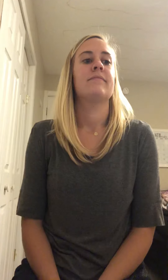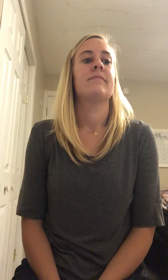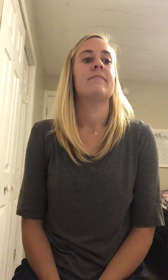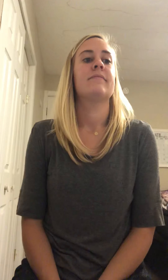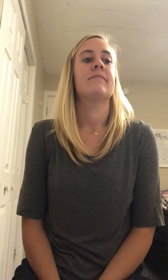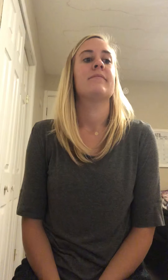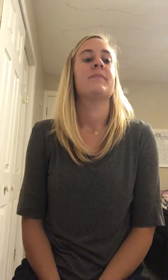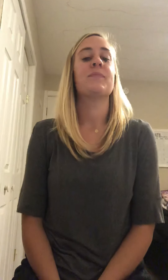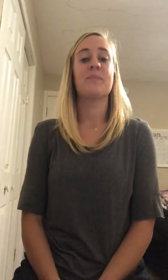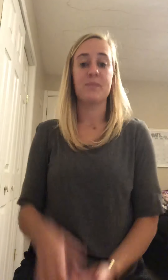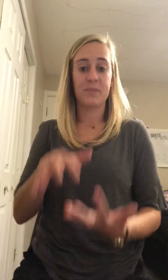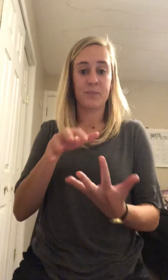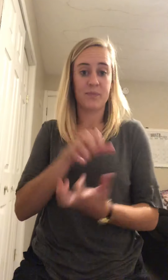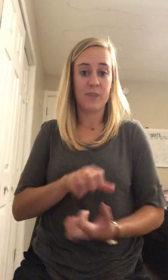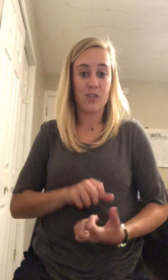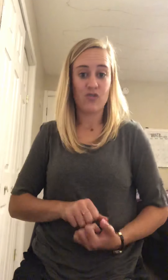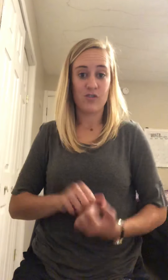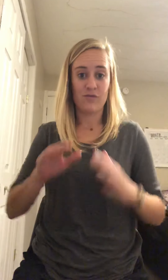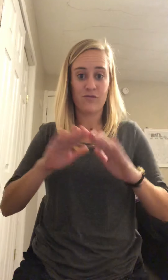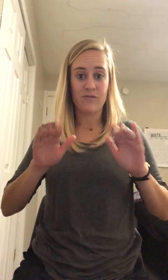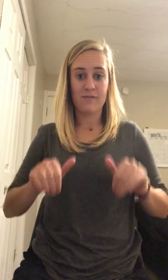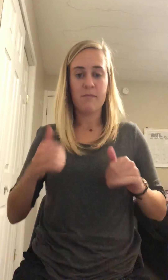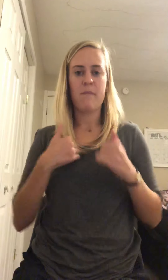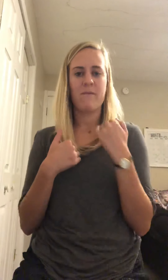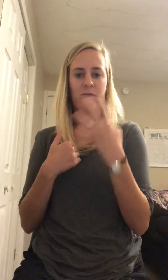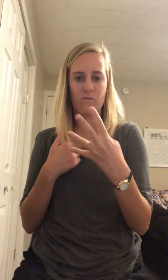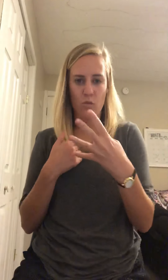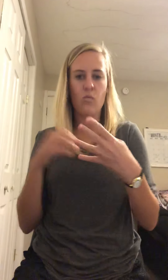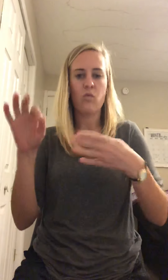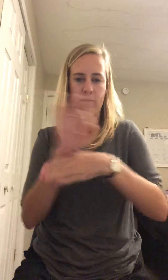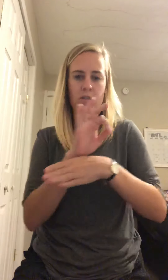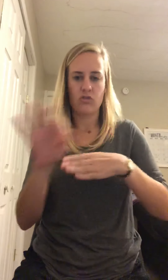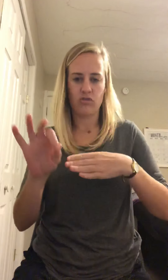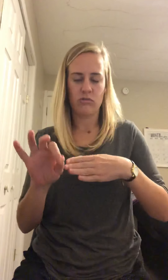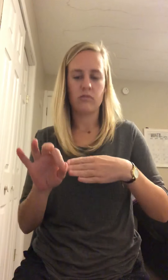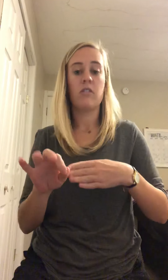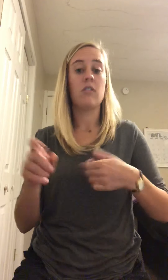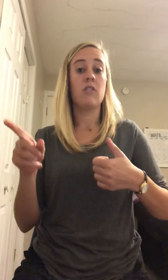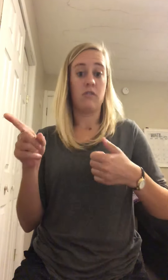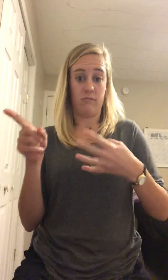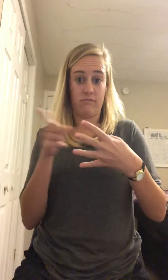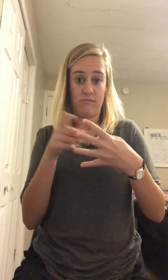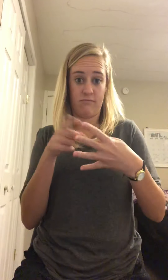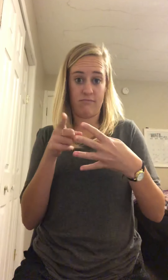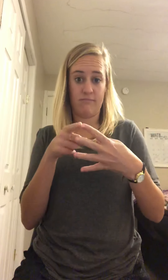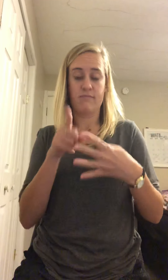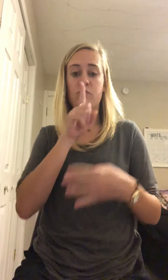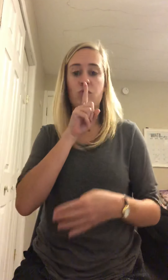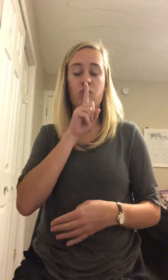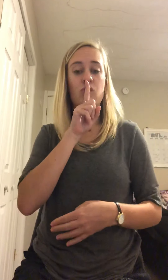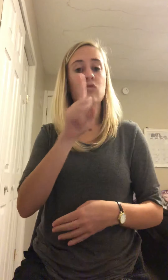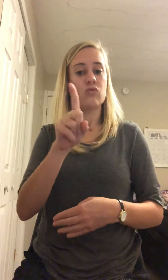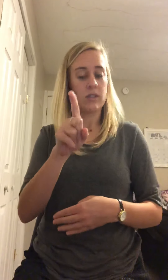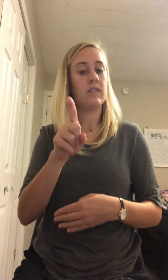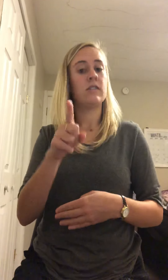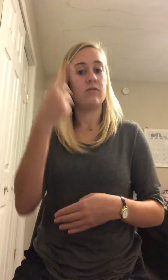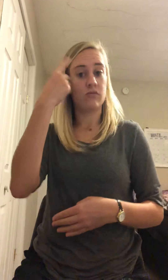The digestive system has four primary functions. First of all, the digestive system is designed to allow you to take food and beverages into your